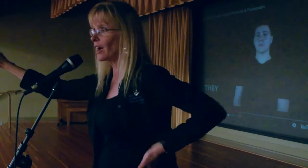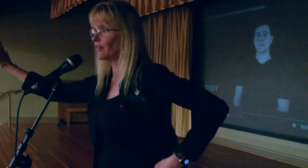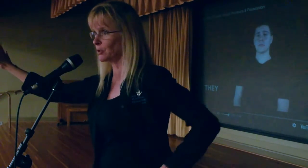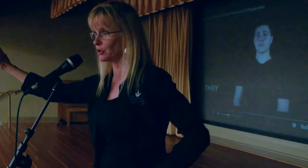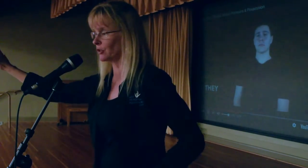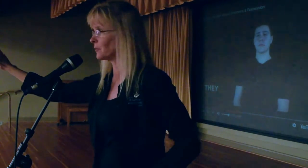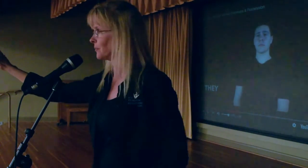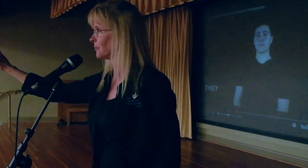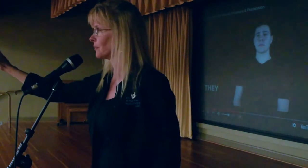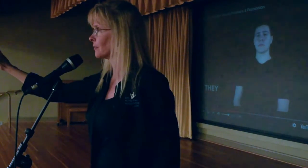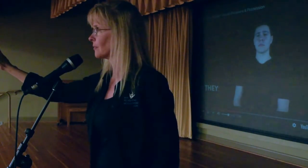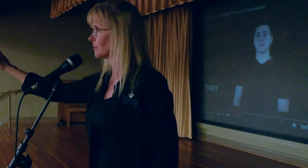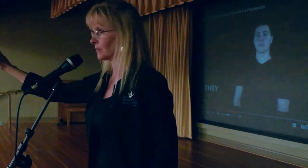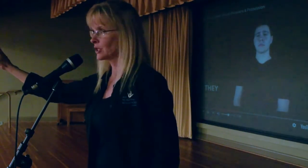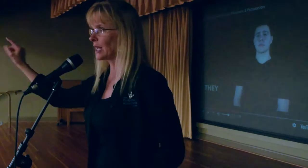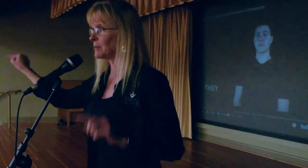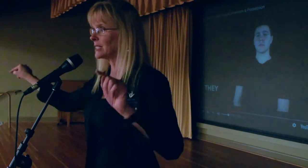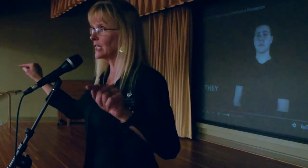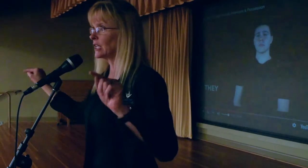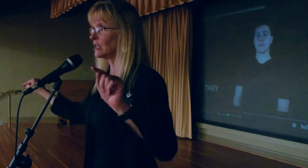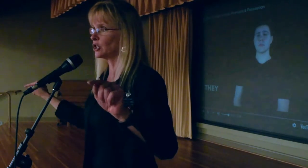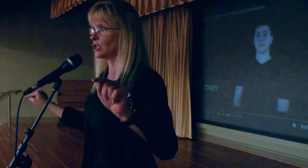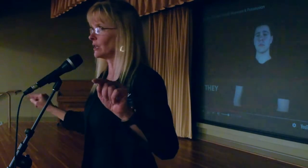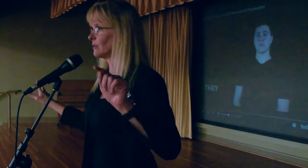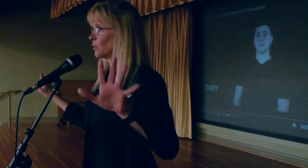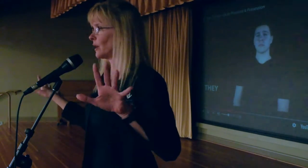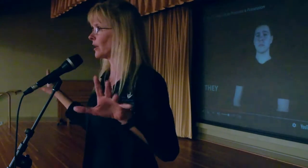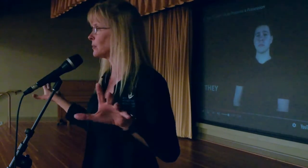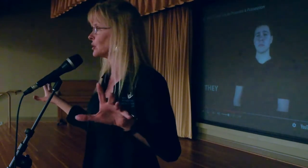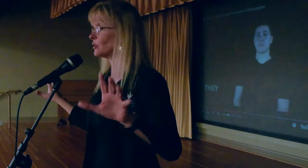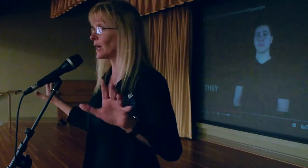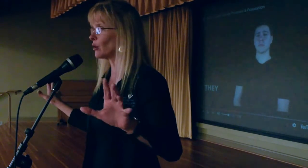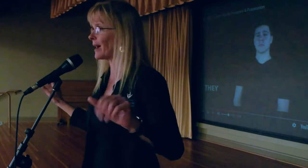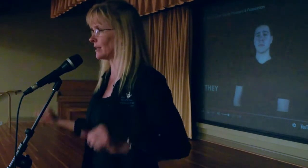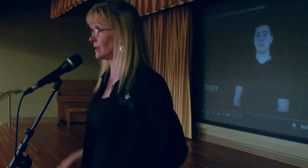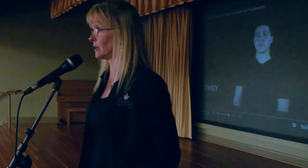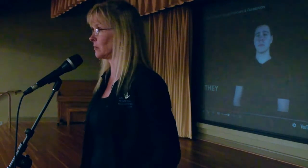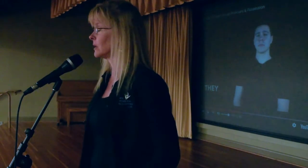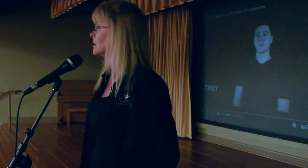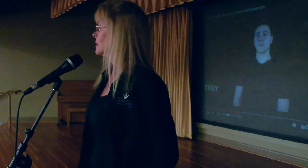have put you. Same as he, she. Wherever I put you, I go back to them.